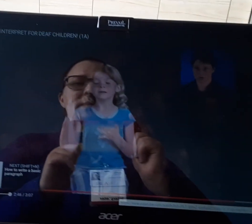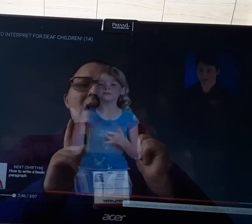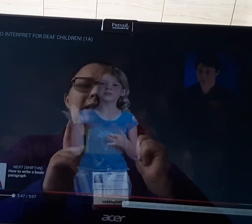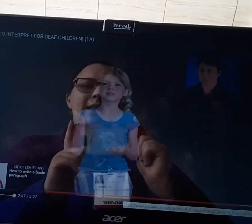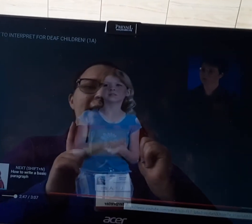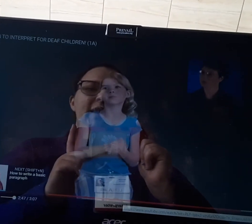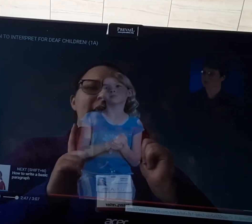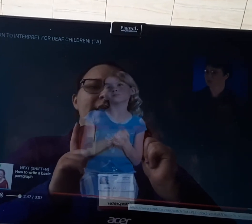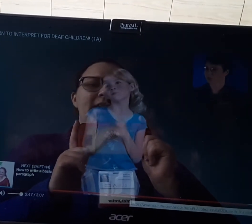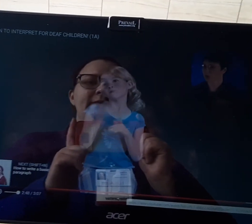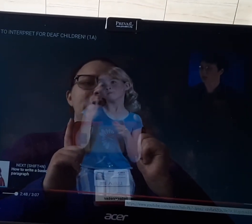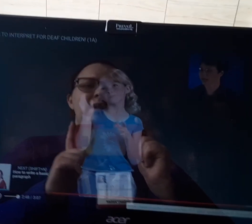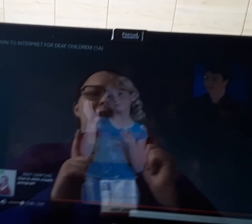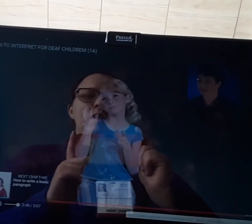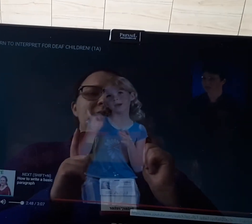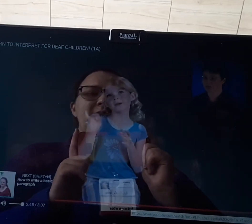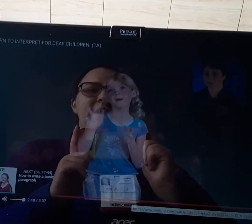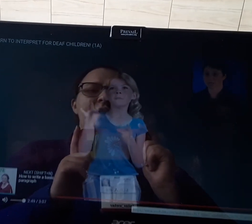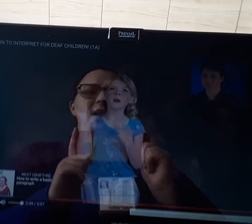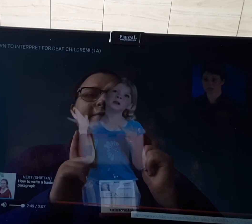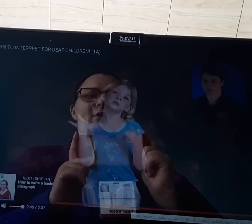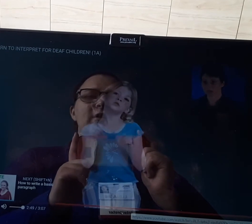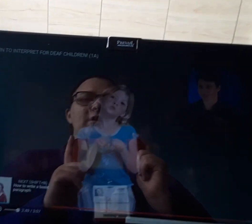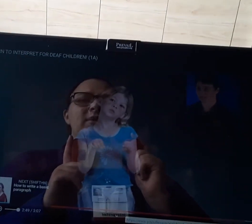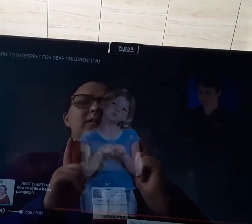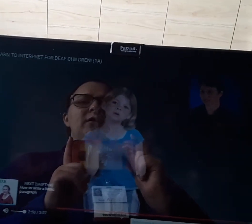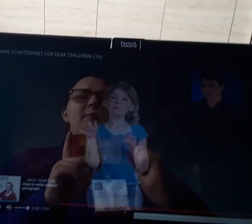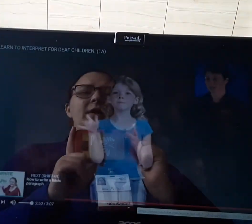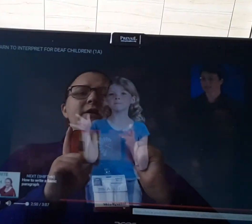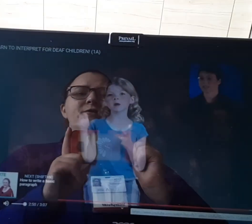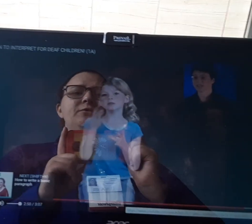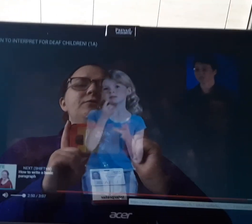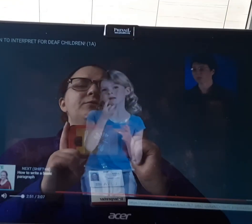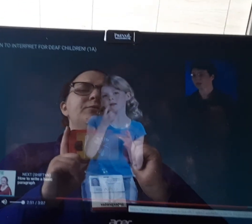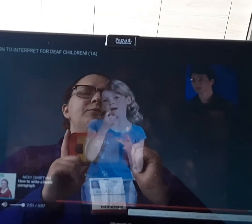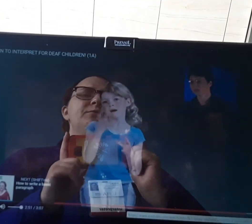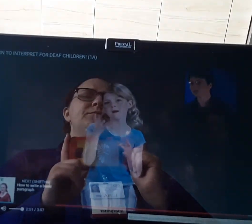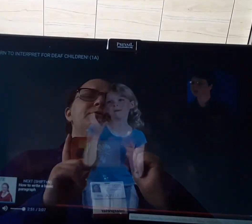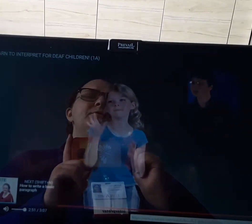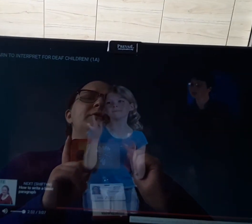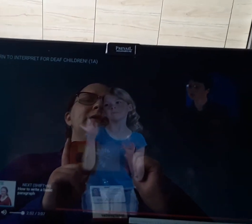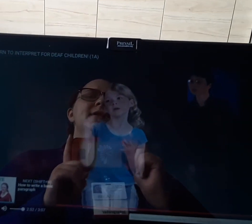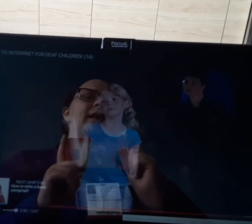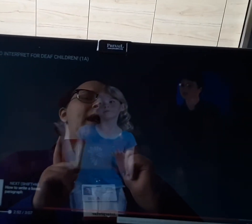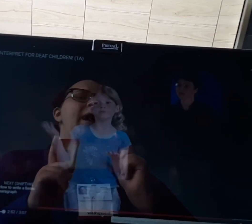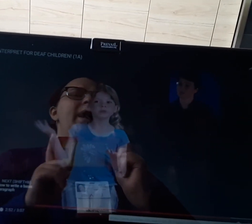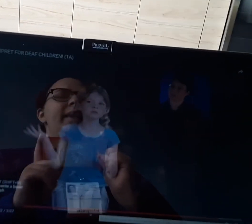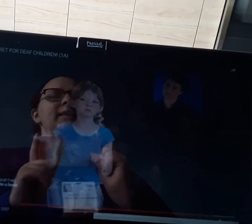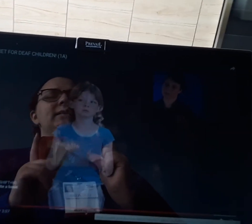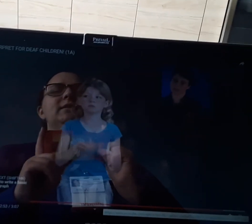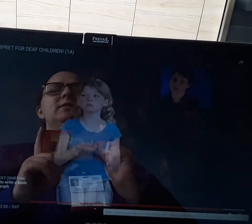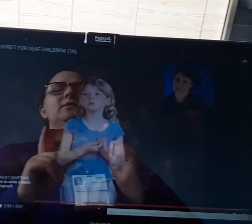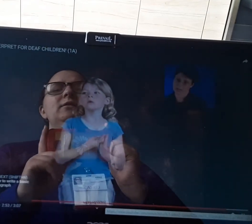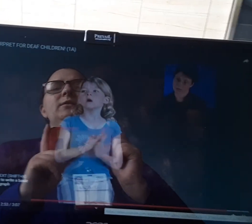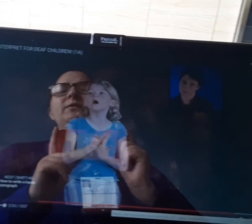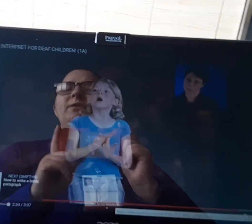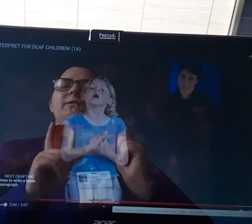ballet gifts. They gave her ballet shoes, lights, clothes,